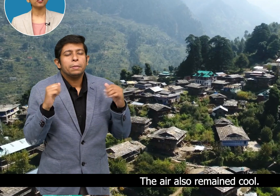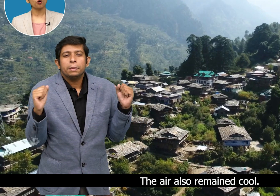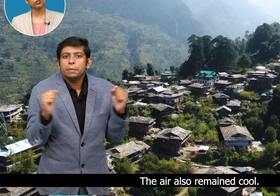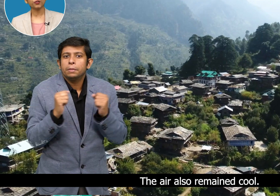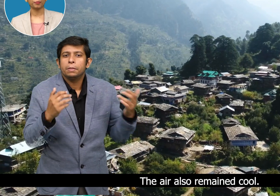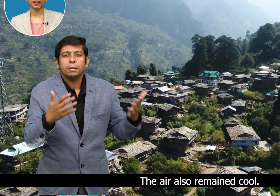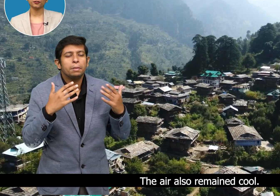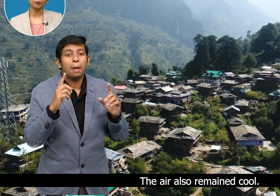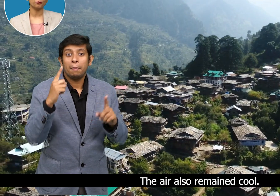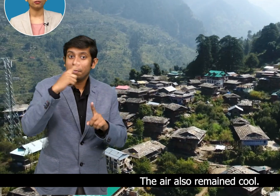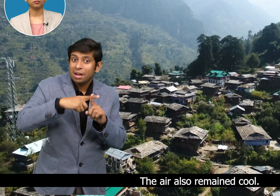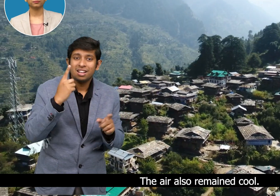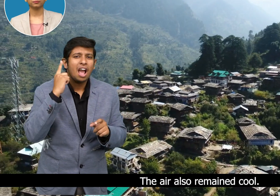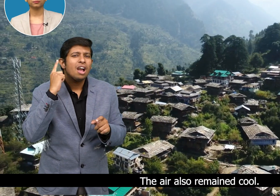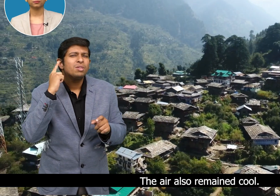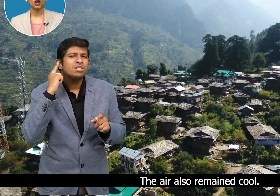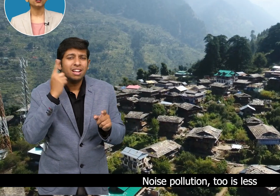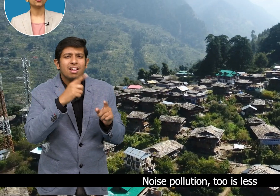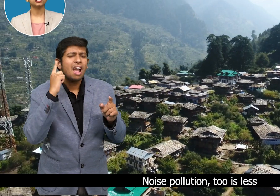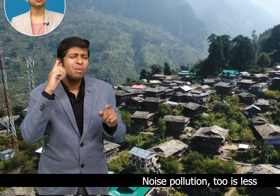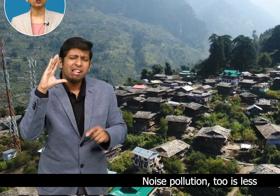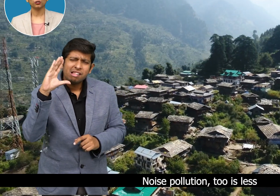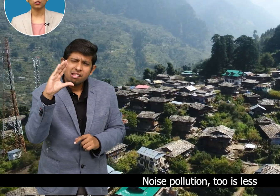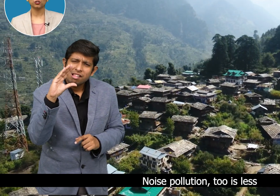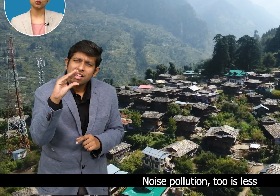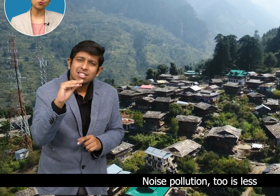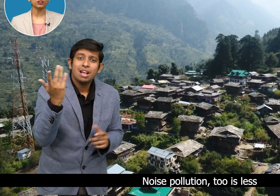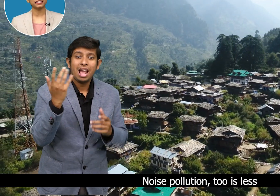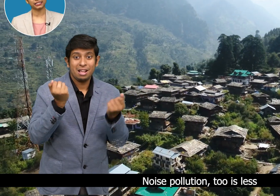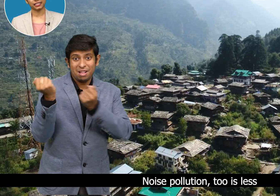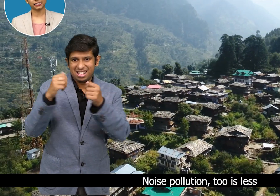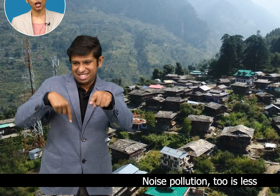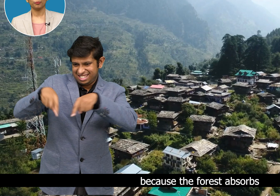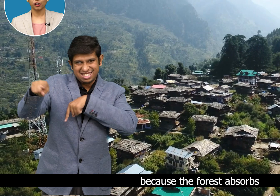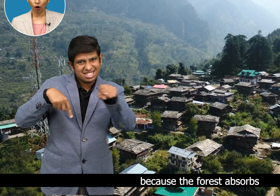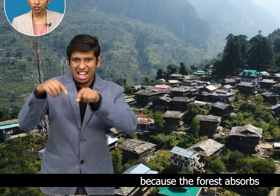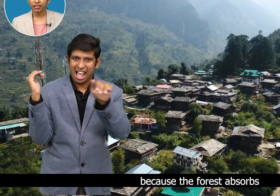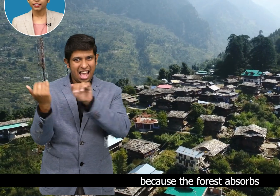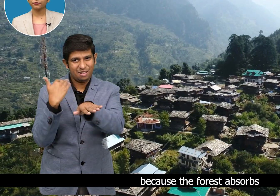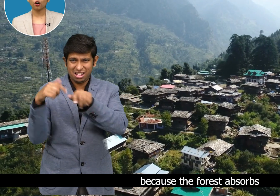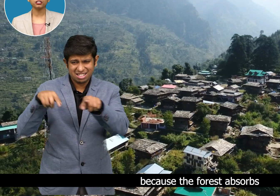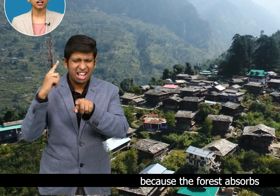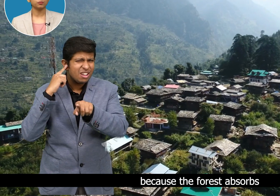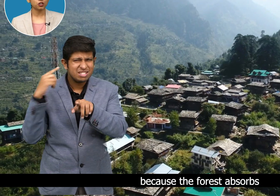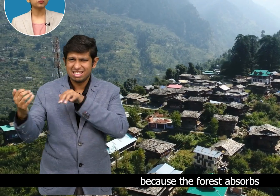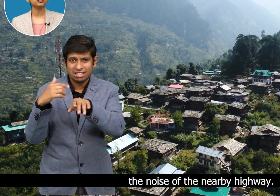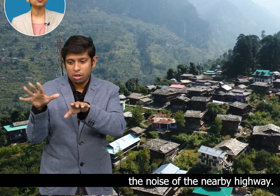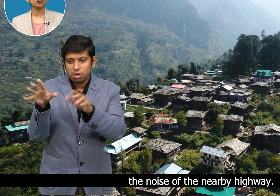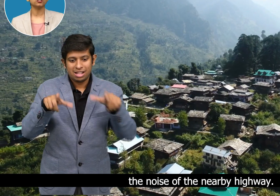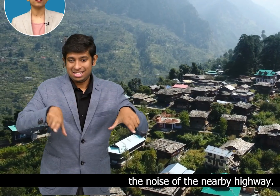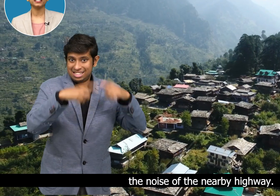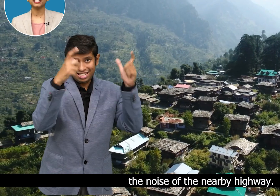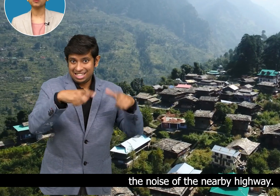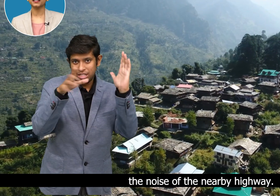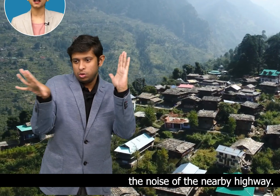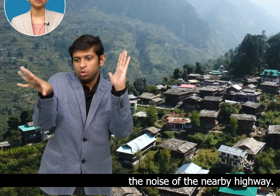The air also remains cool. Noise pollution too is less because the forest absorbs